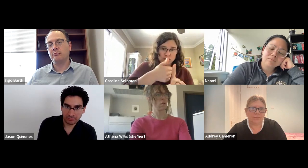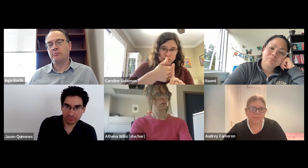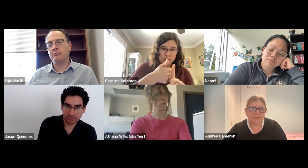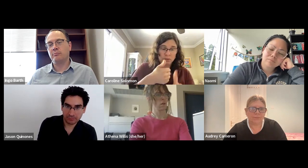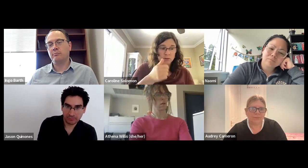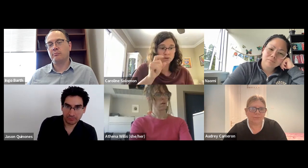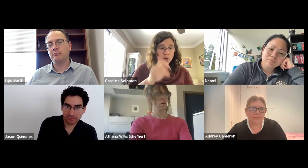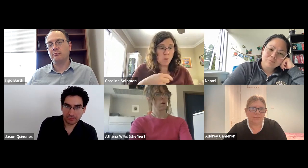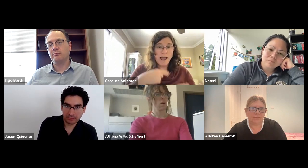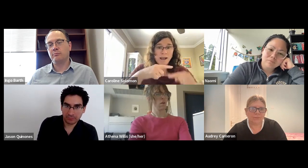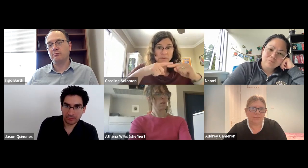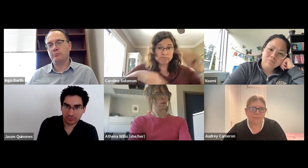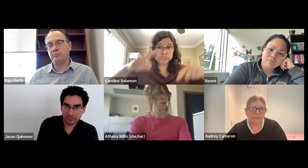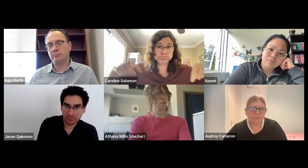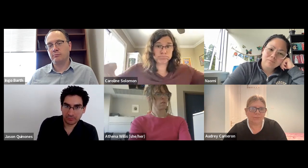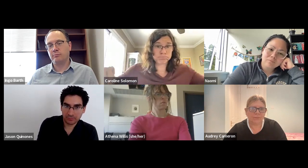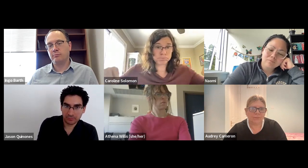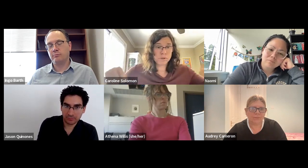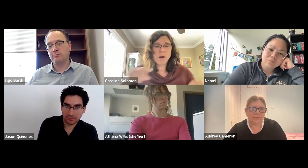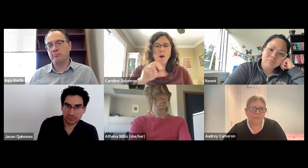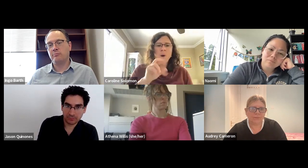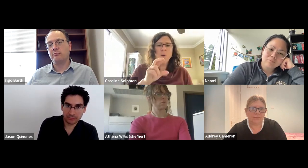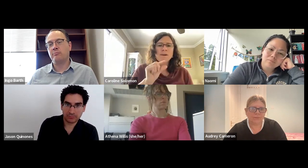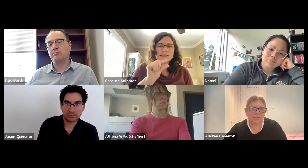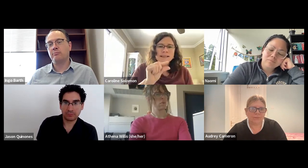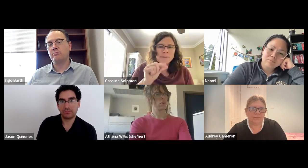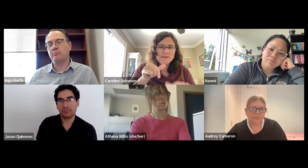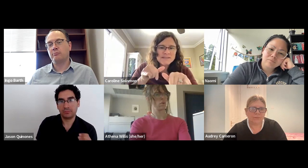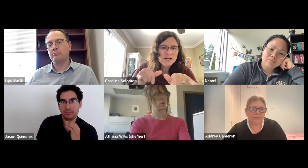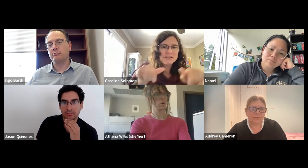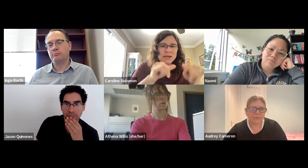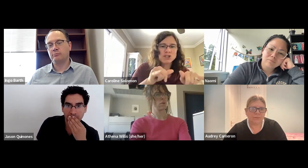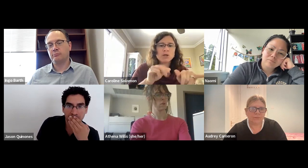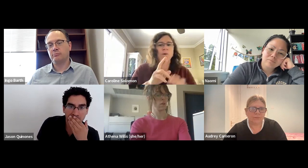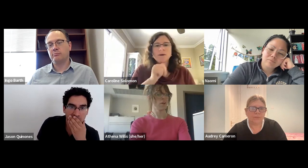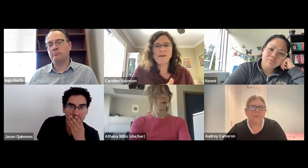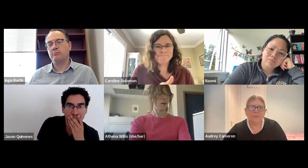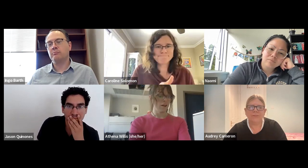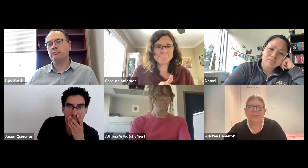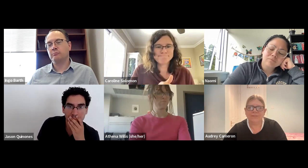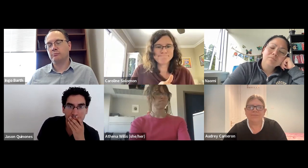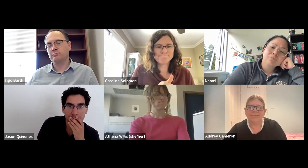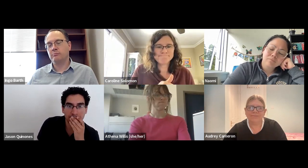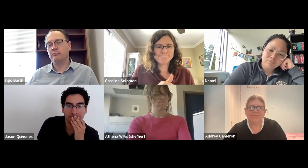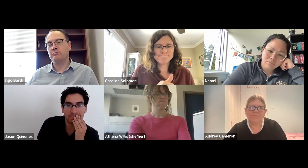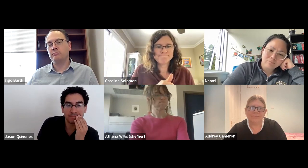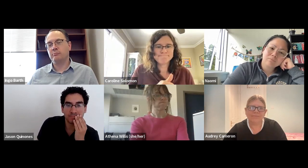other component to this is when we're talking about language, there is language variety. Should we have a level